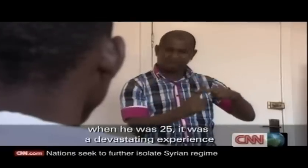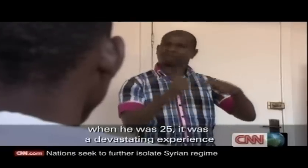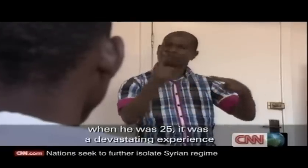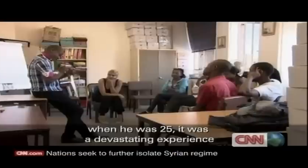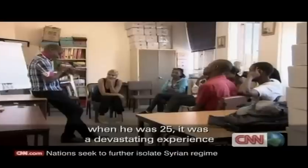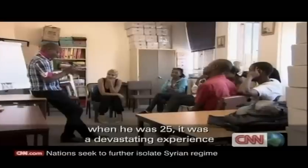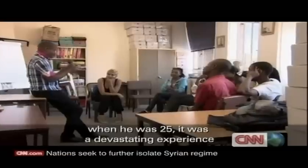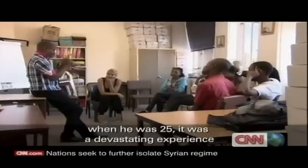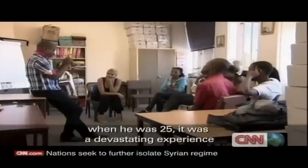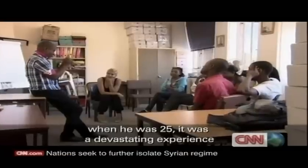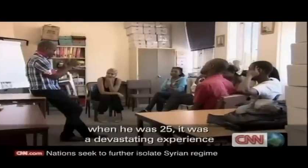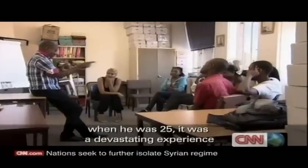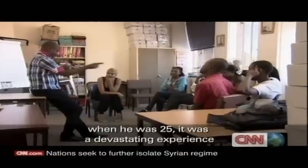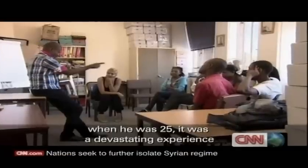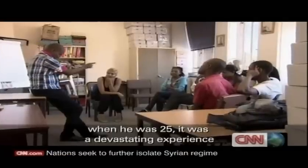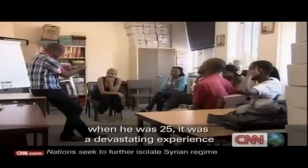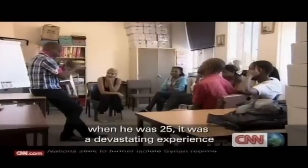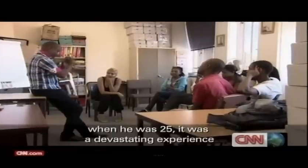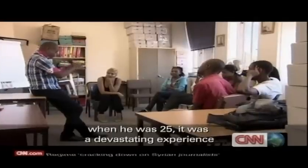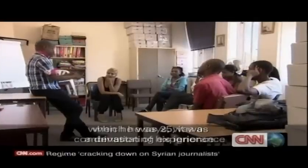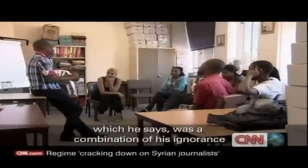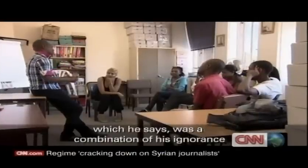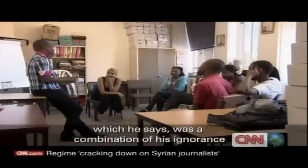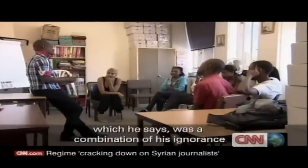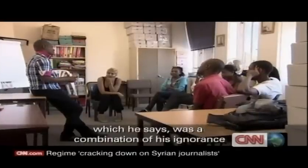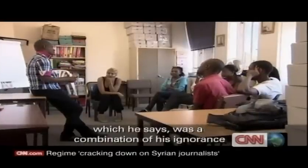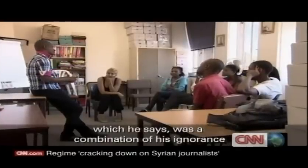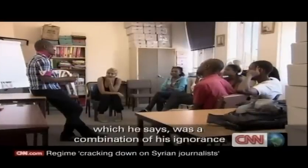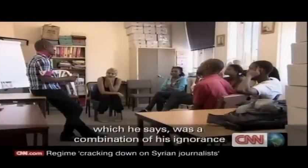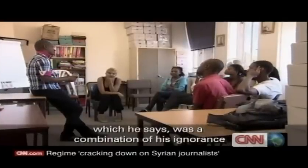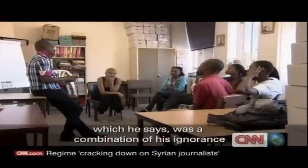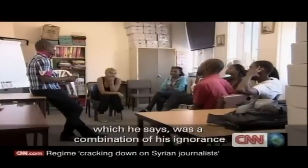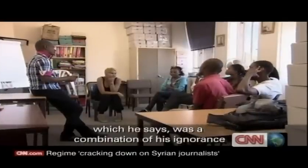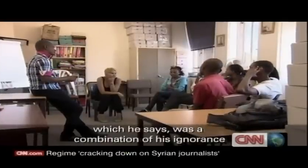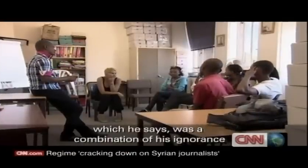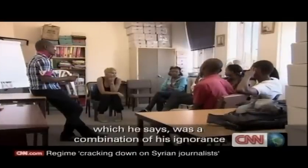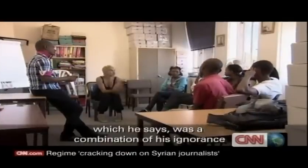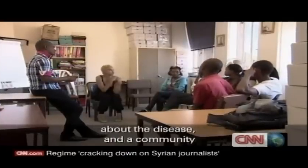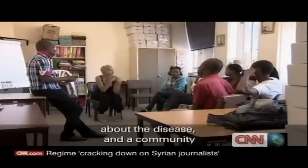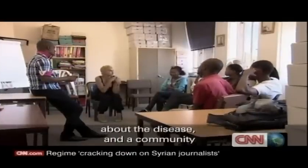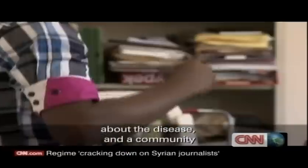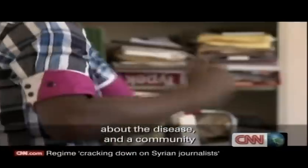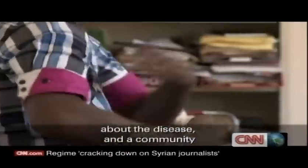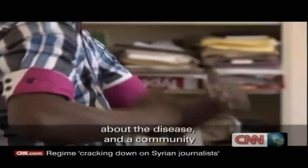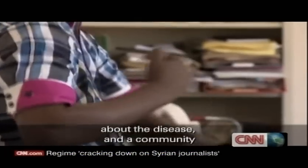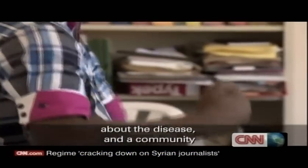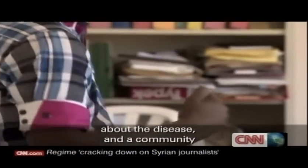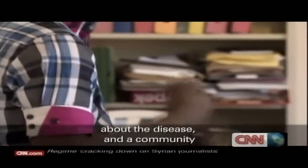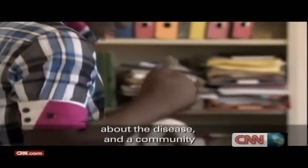he was 25, it was a devastating experience which he says was a combination of his ignorance about the disease and a